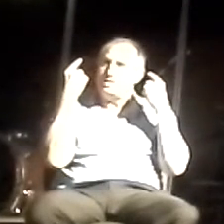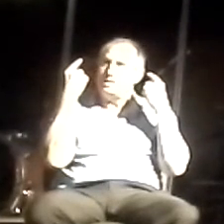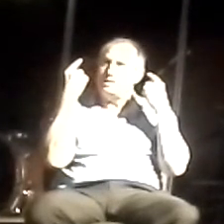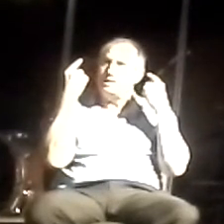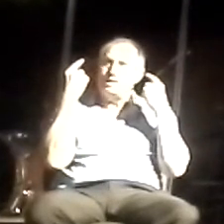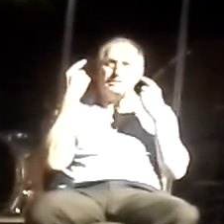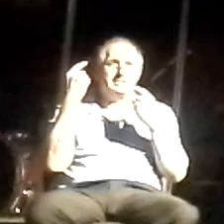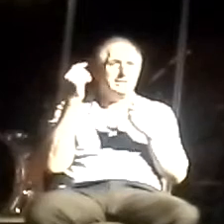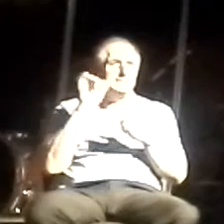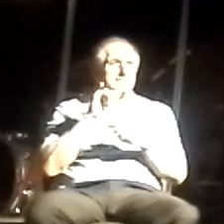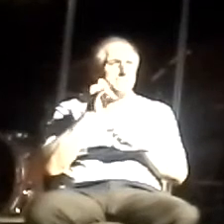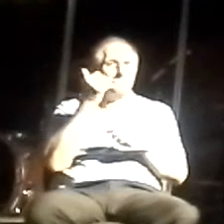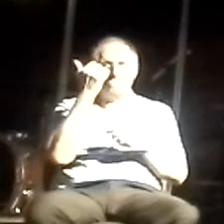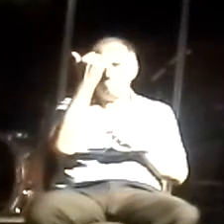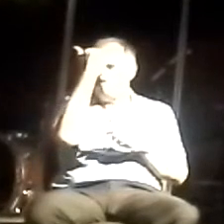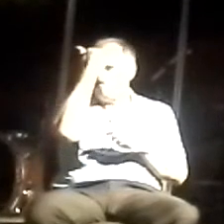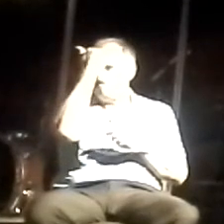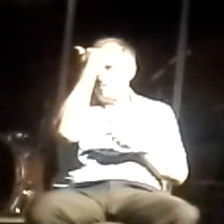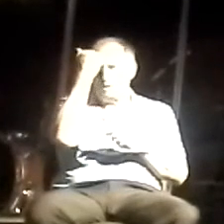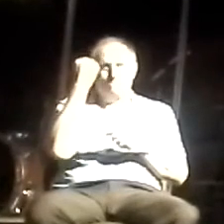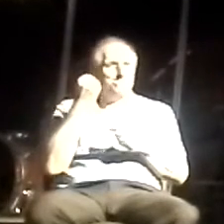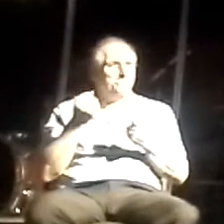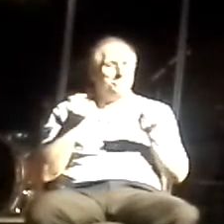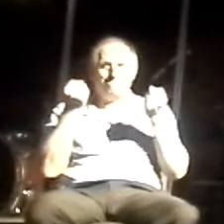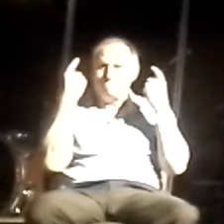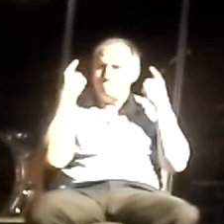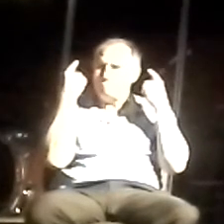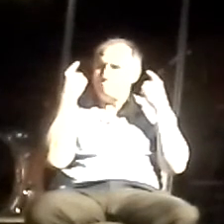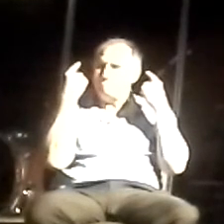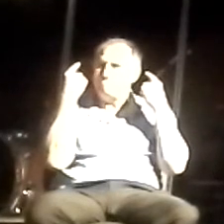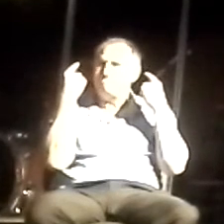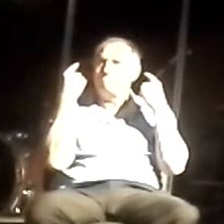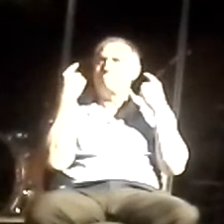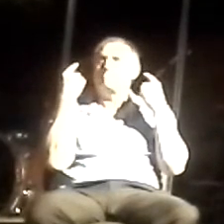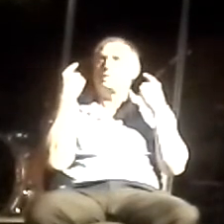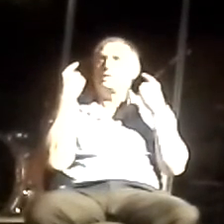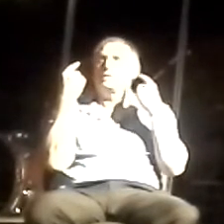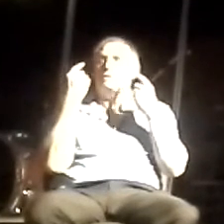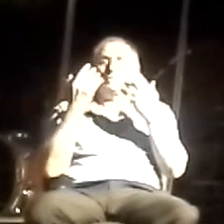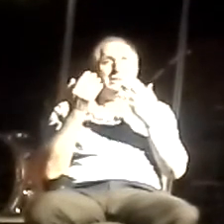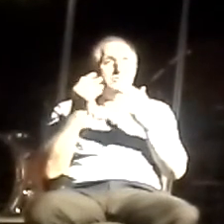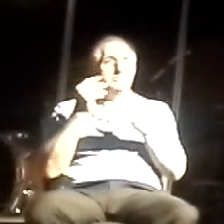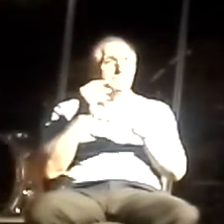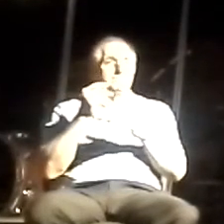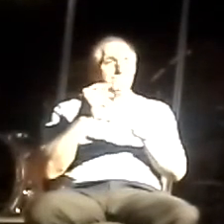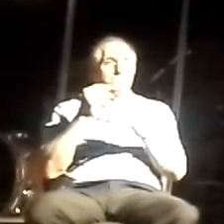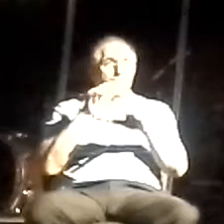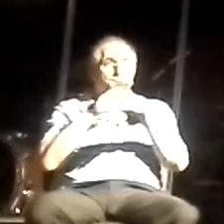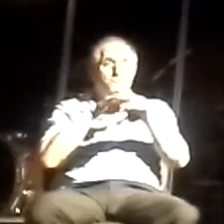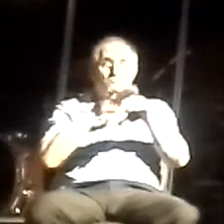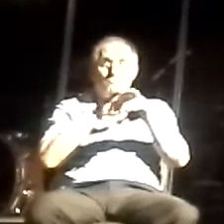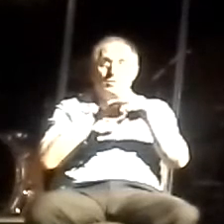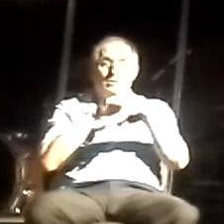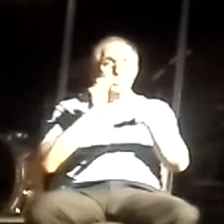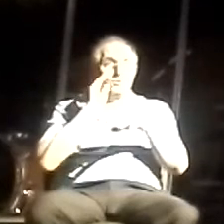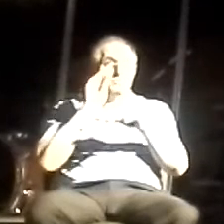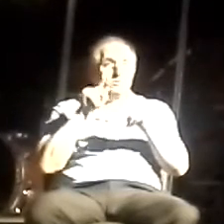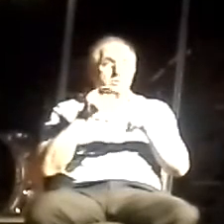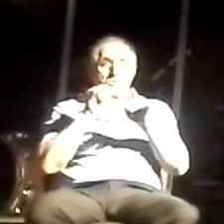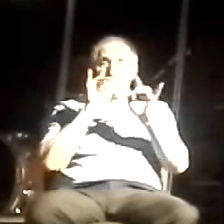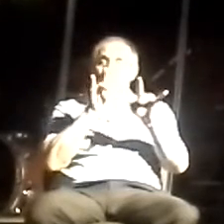so dumb. I don't get it. That might be a red flag. Because you know that person loves